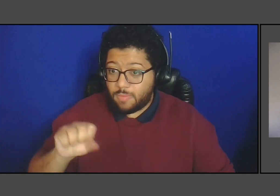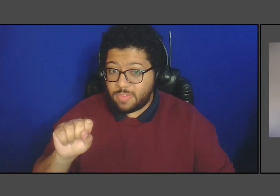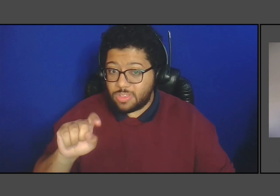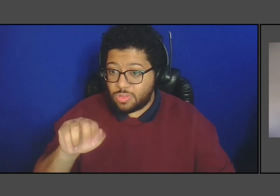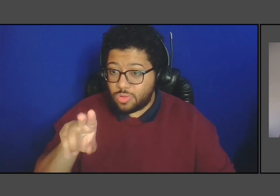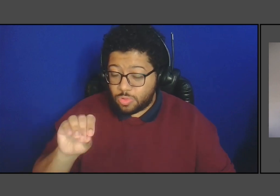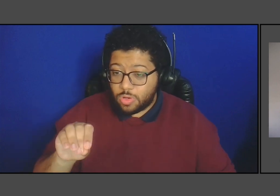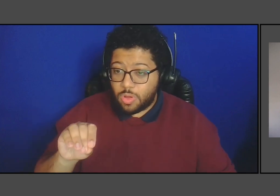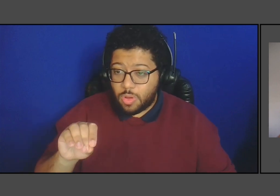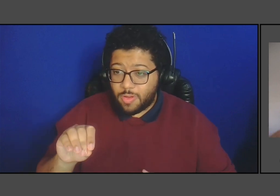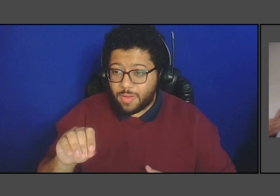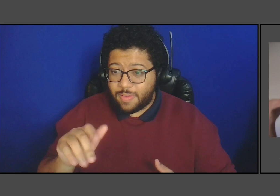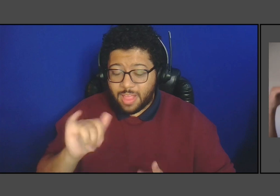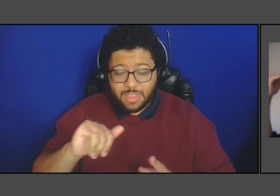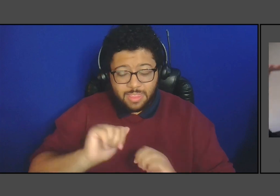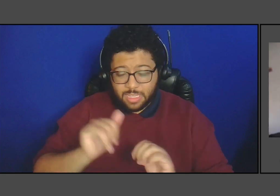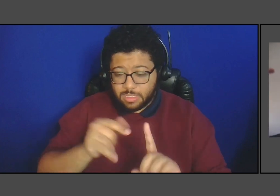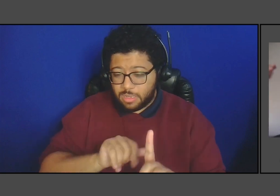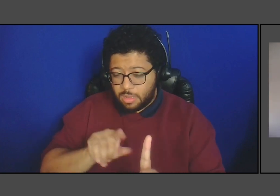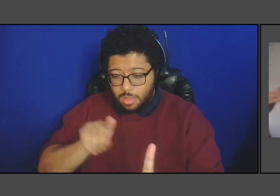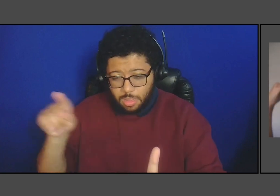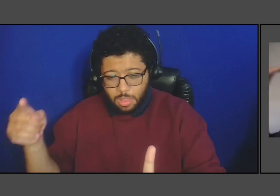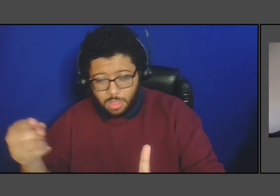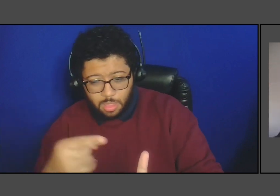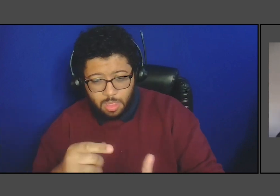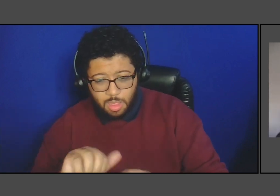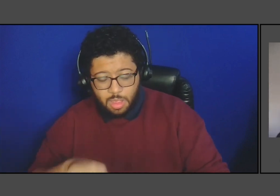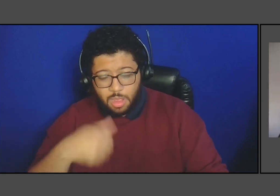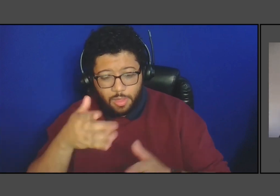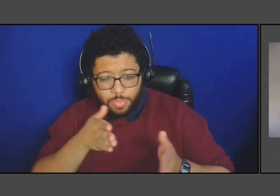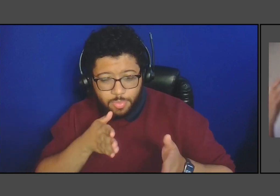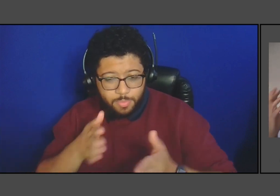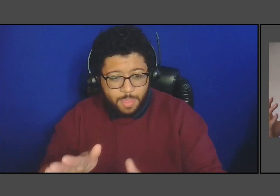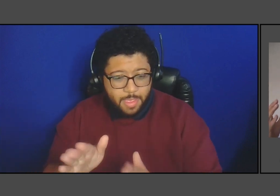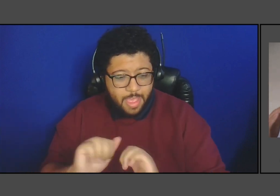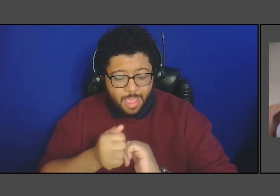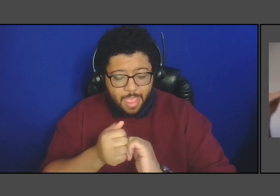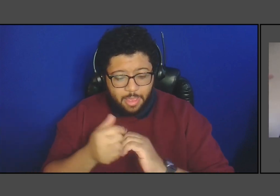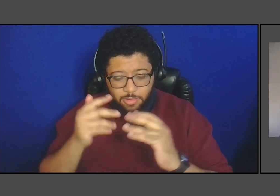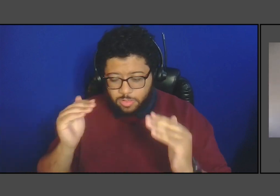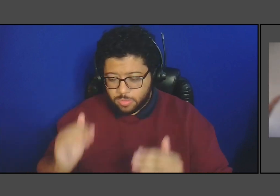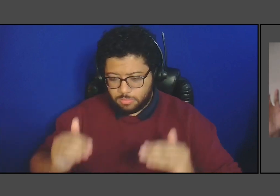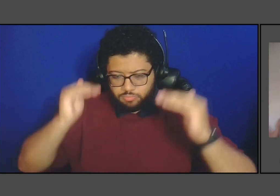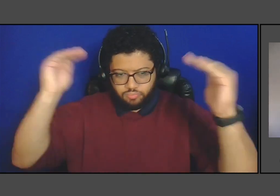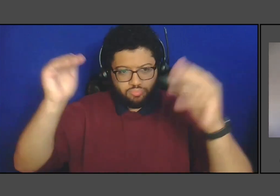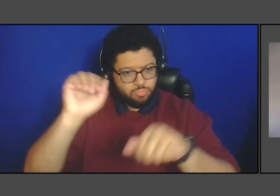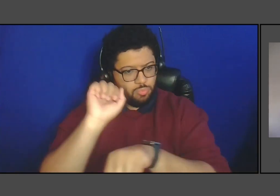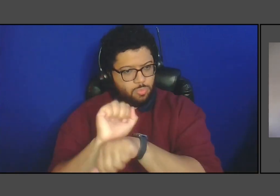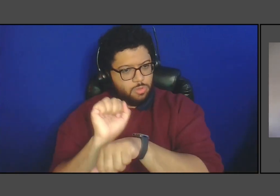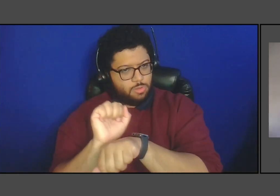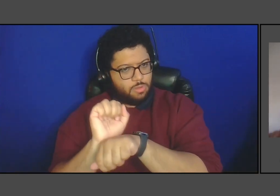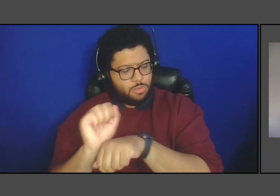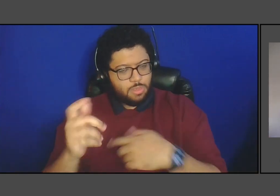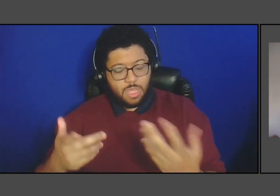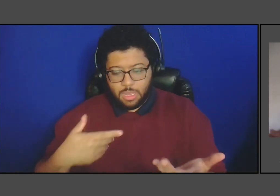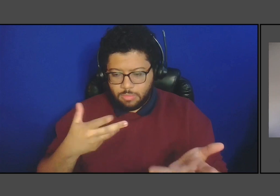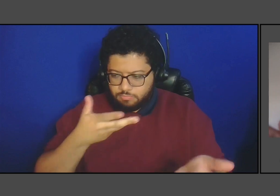alternate path to create work at a higher level? Let's scale up this work. Let's talk to more people.